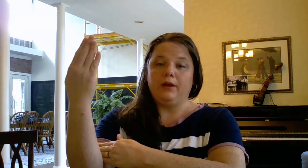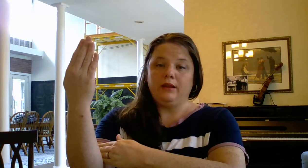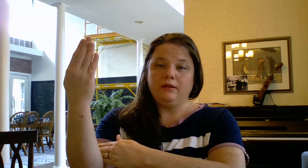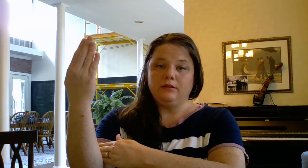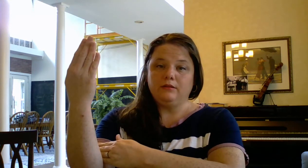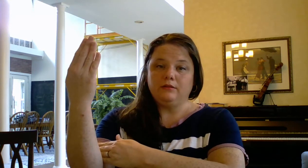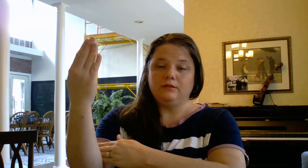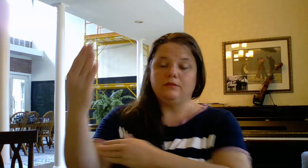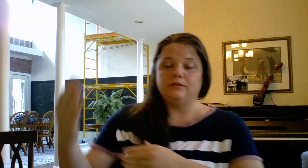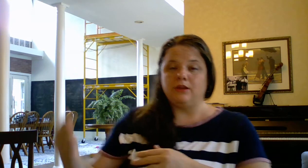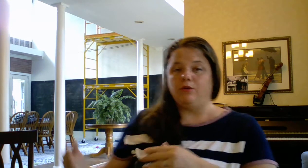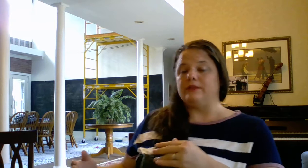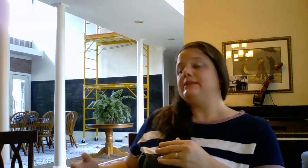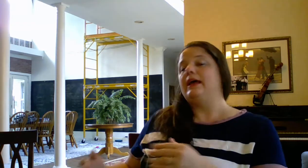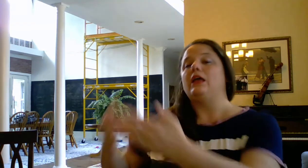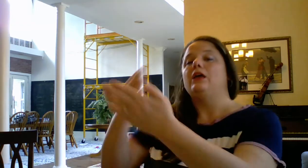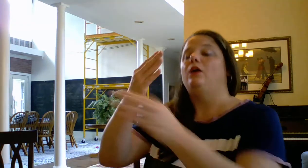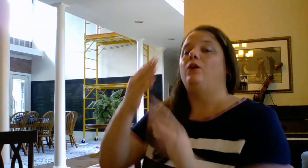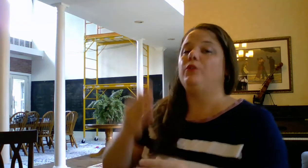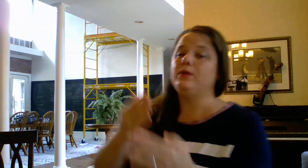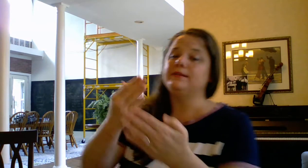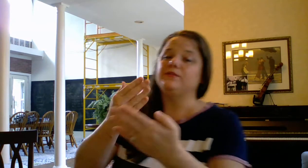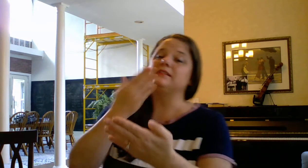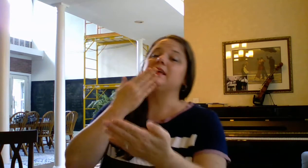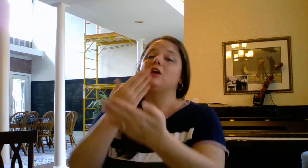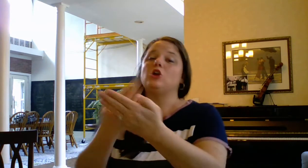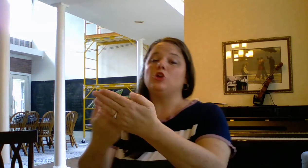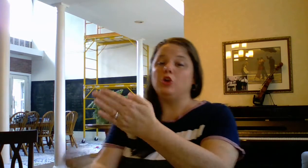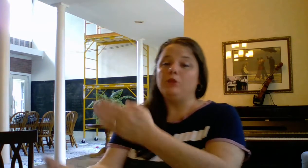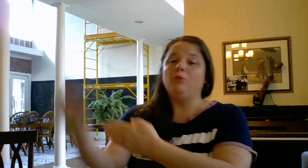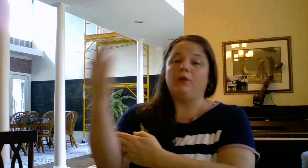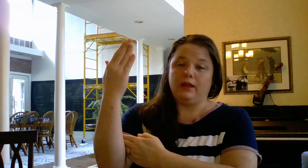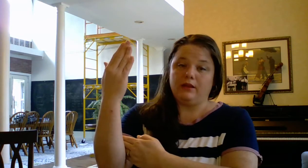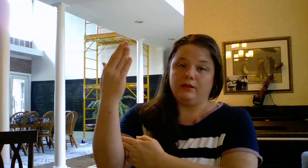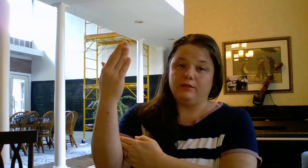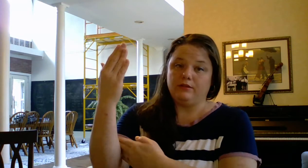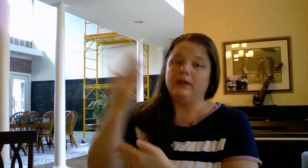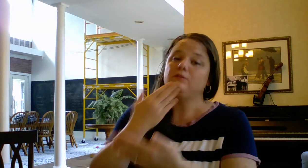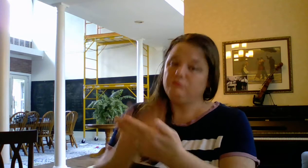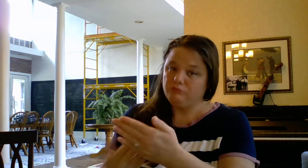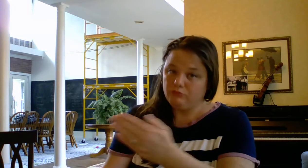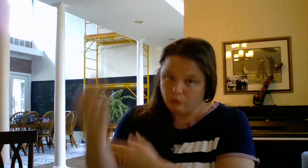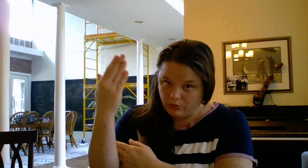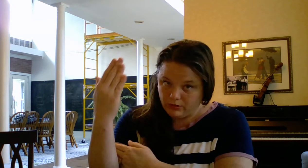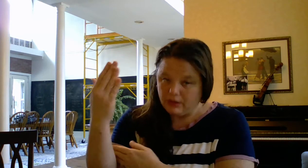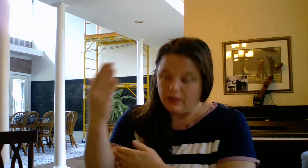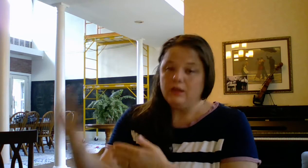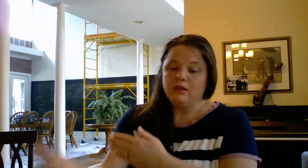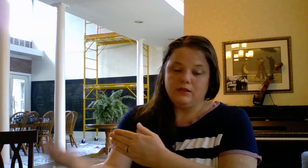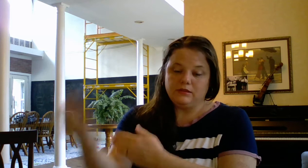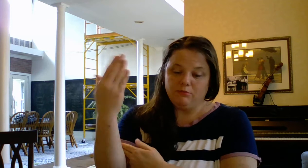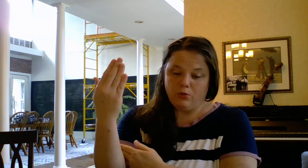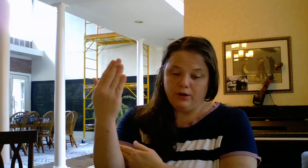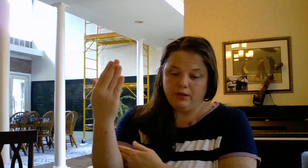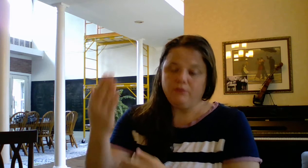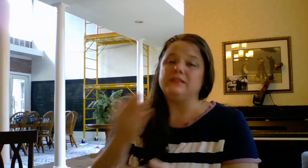Morning. So if I say on the quiz, if I say good morning, okay, it says morning. I